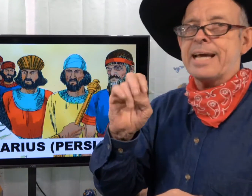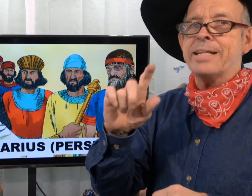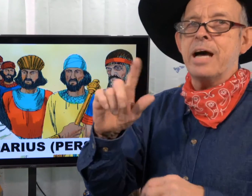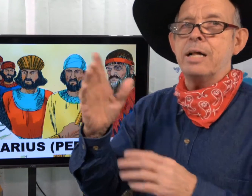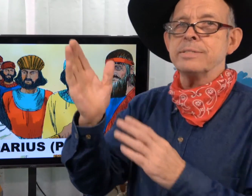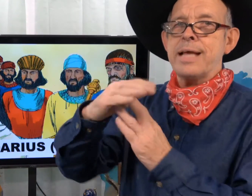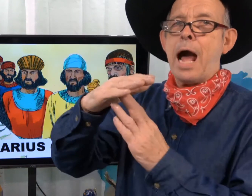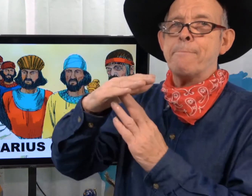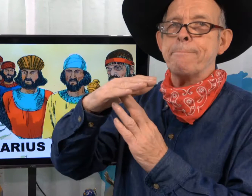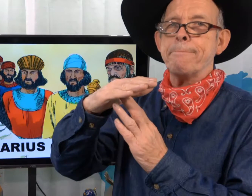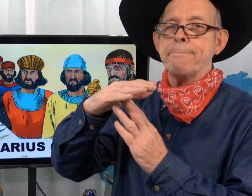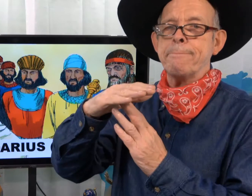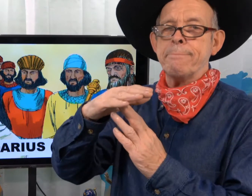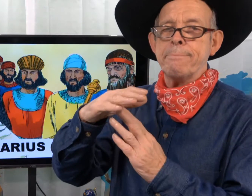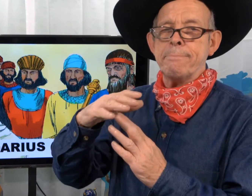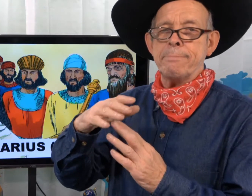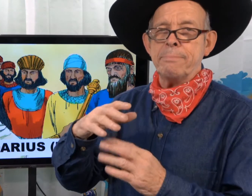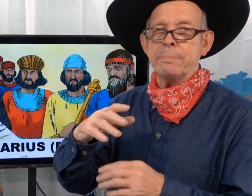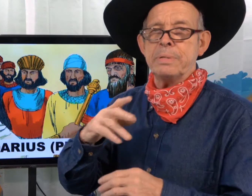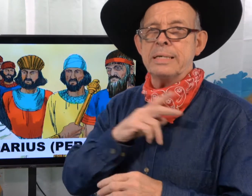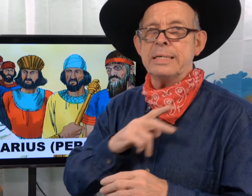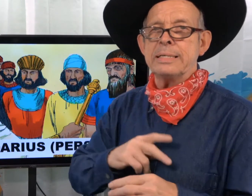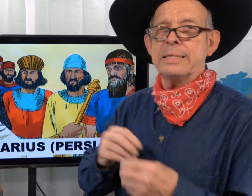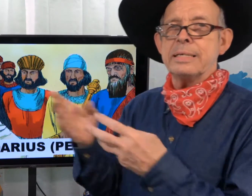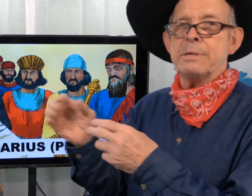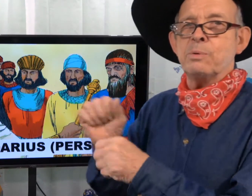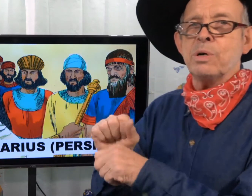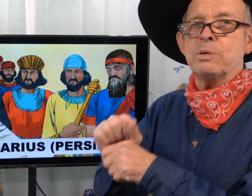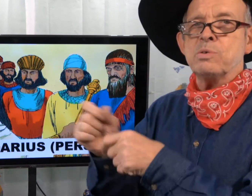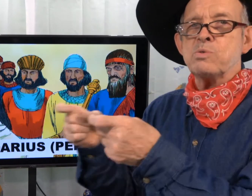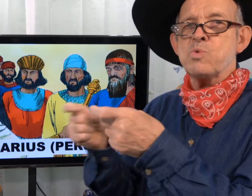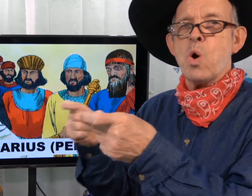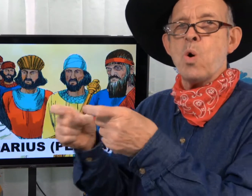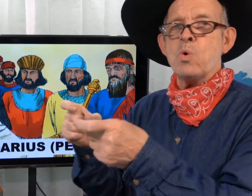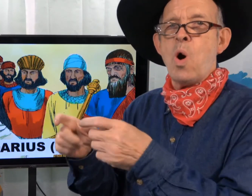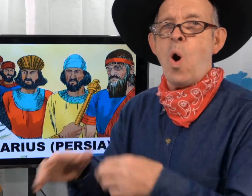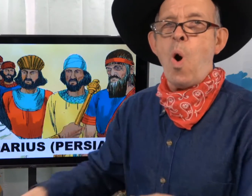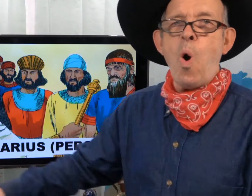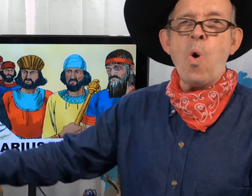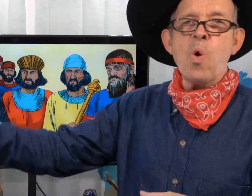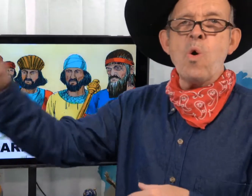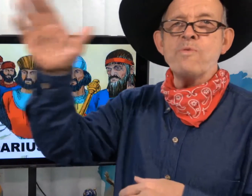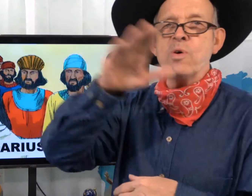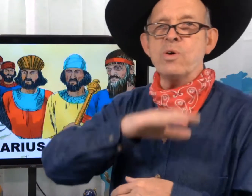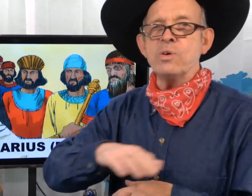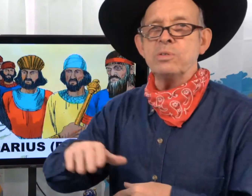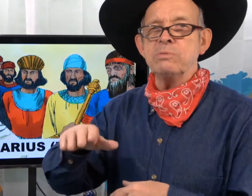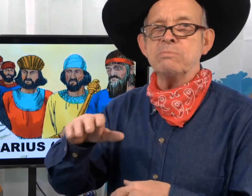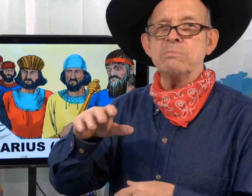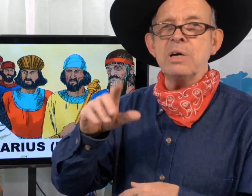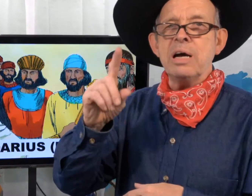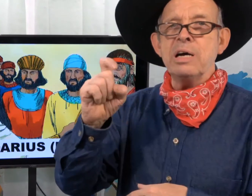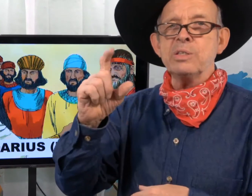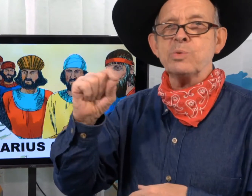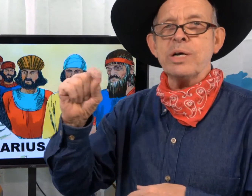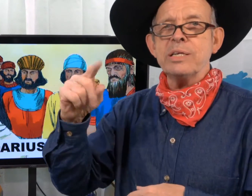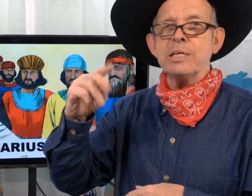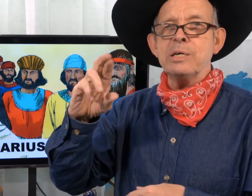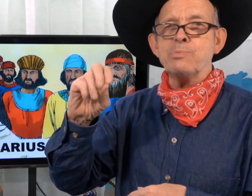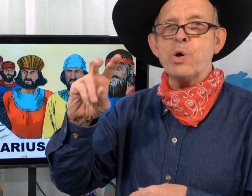Gather top. He gave me a verse for all over. I'm